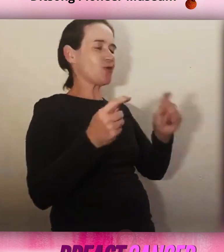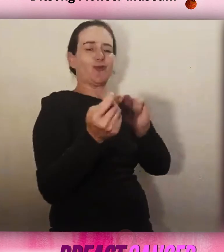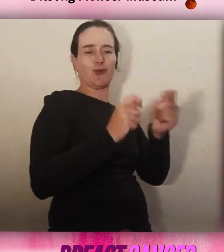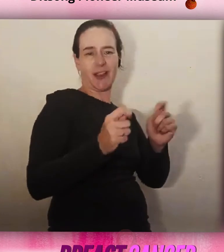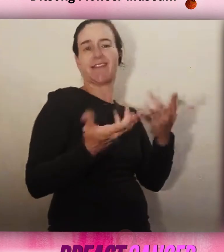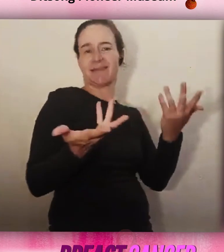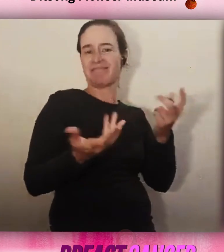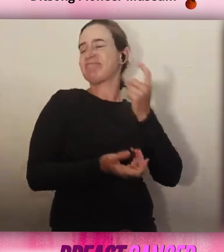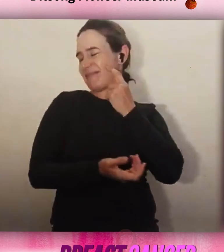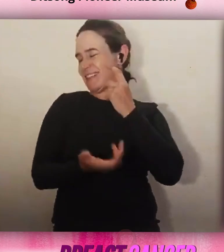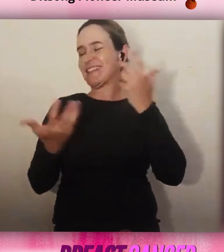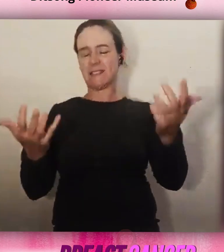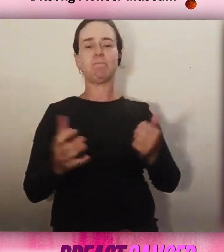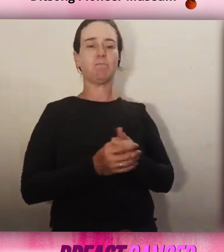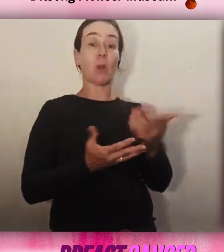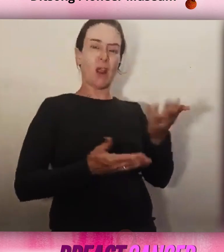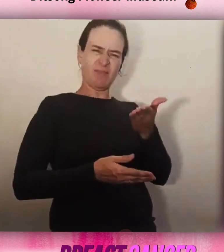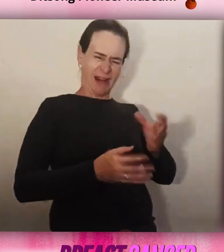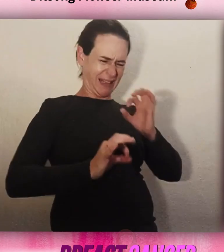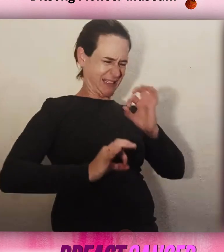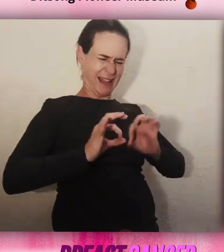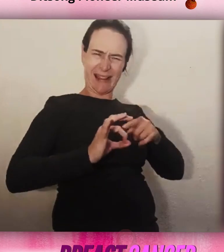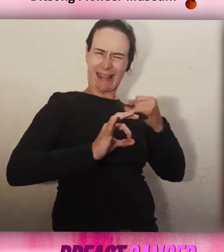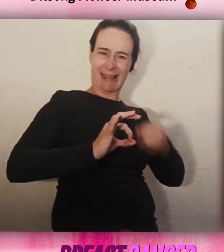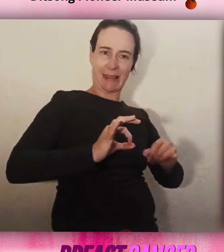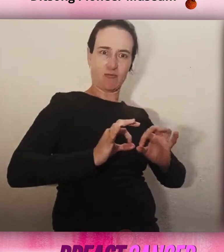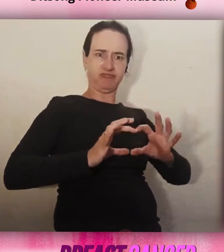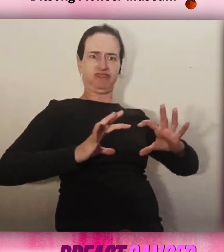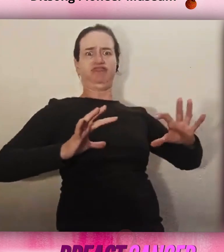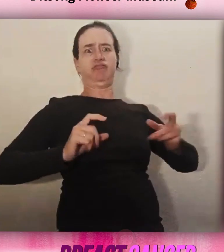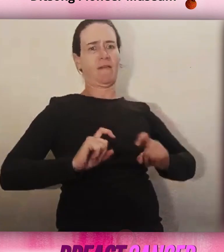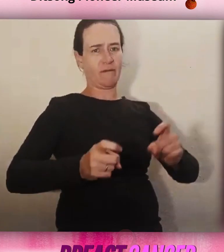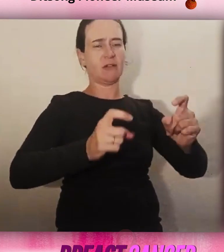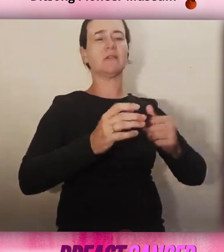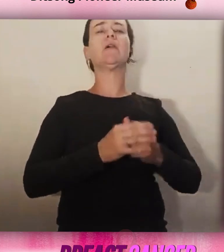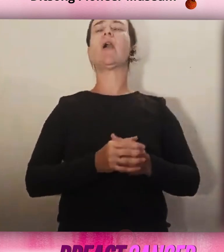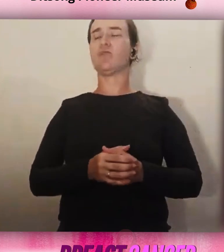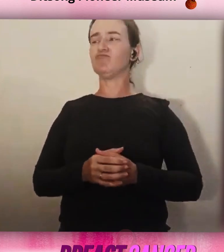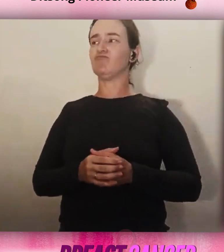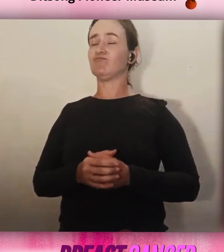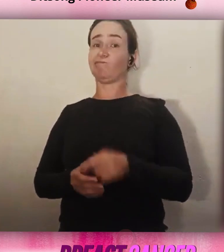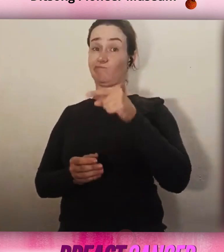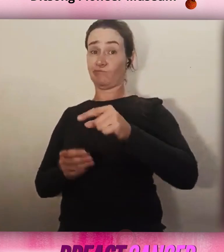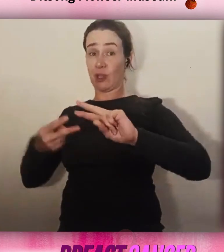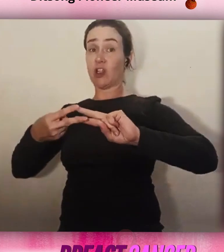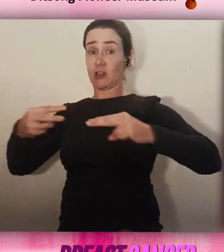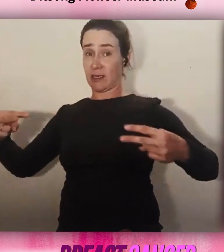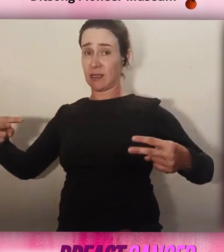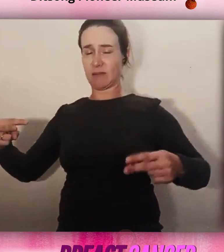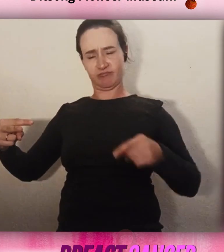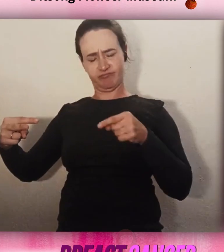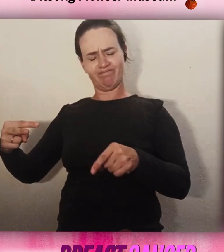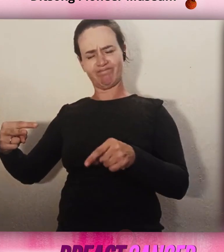see, easy. genetic changes Oh, in right. the abnormal cells Yeah. that start growing rapidly. Okay. Yes. And then when you